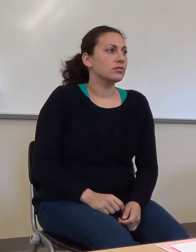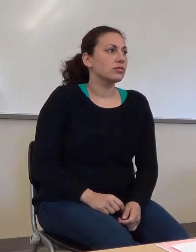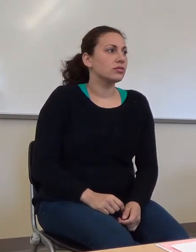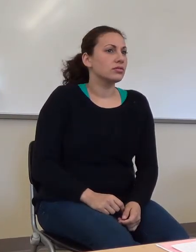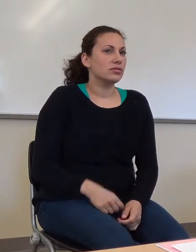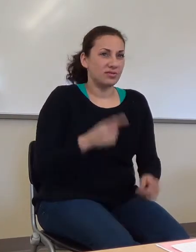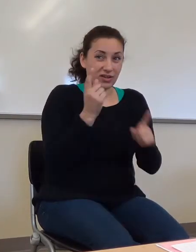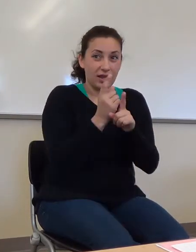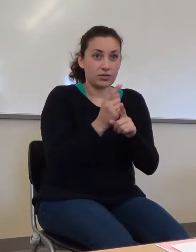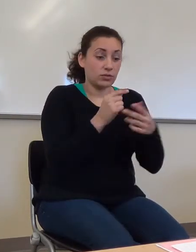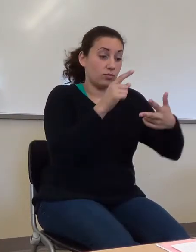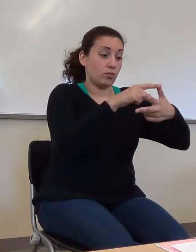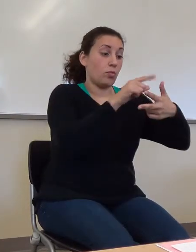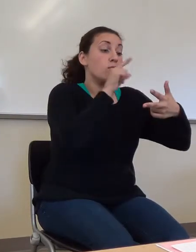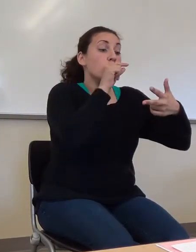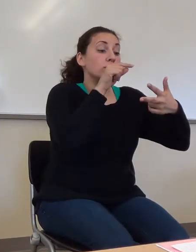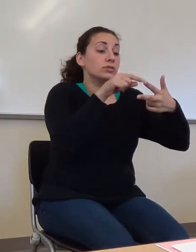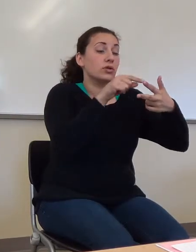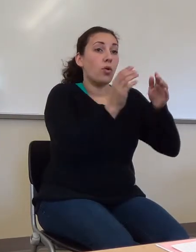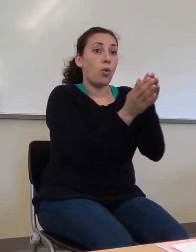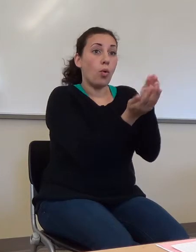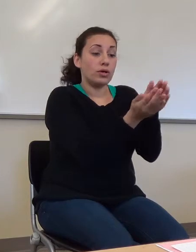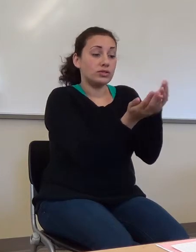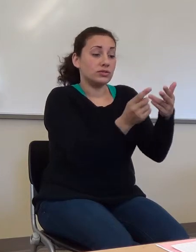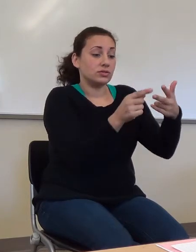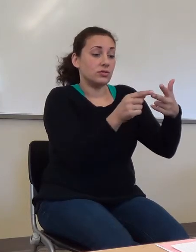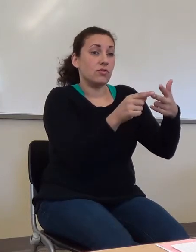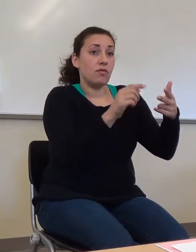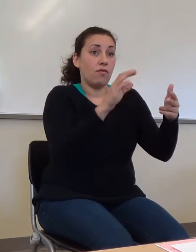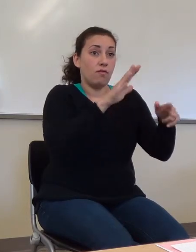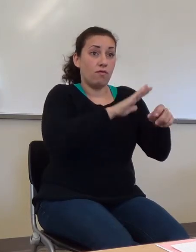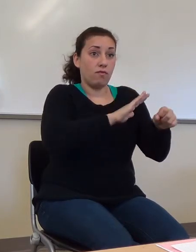Right, you got birds, oysters, full moon,